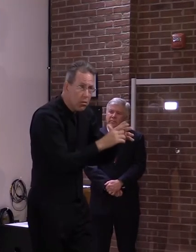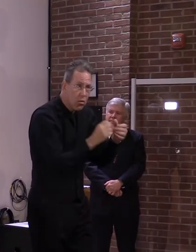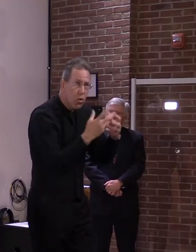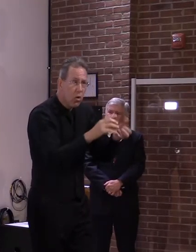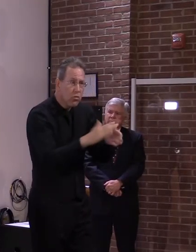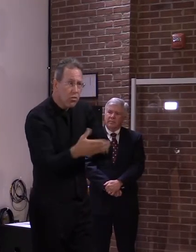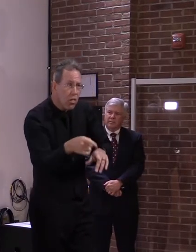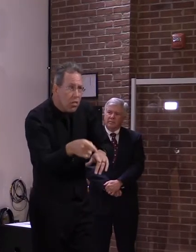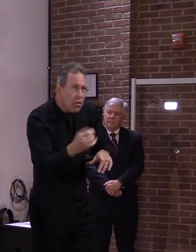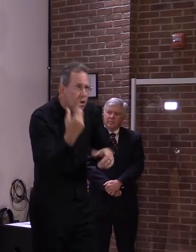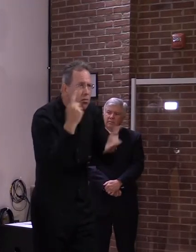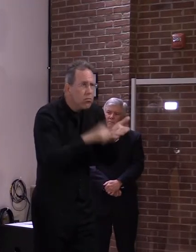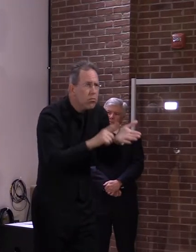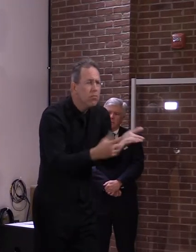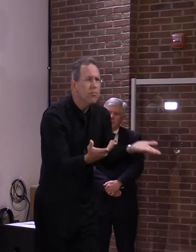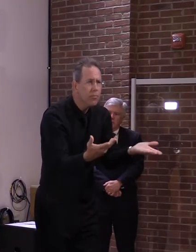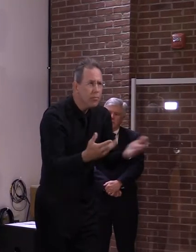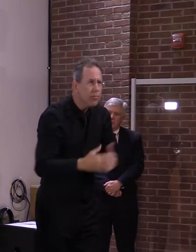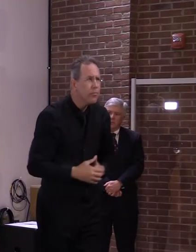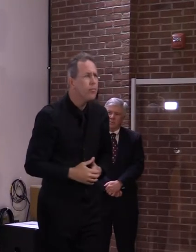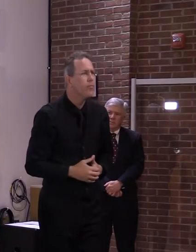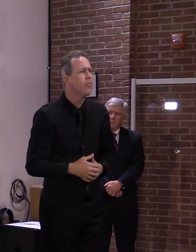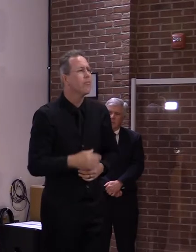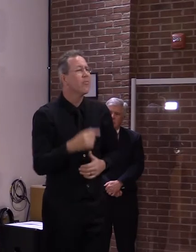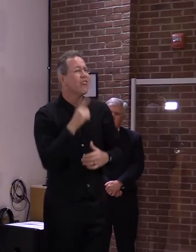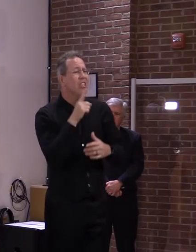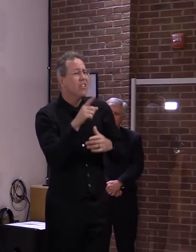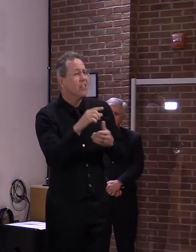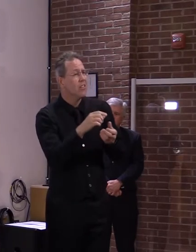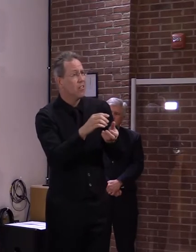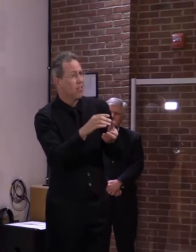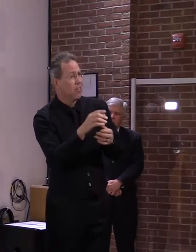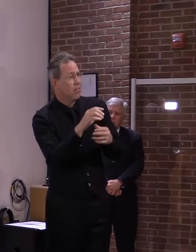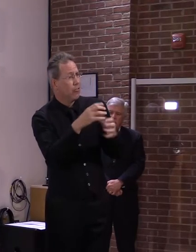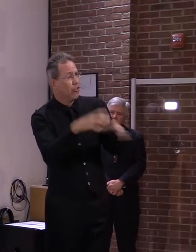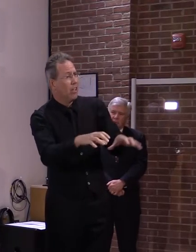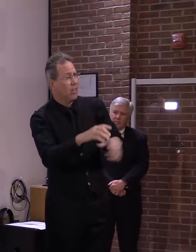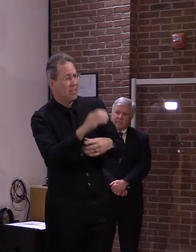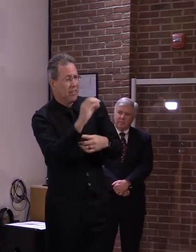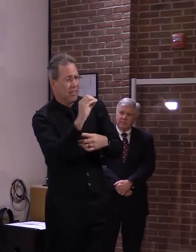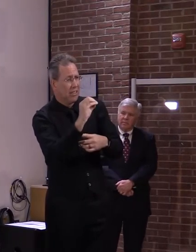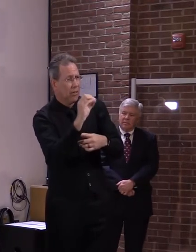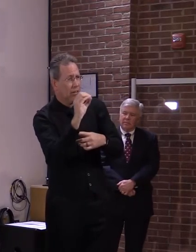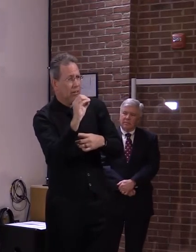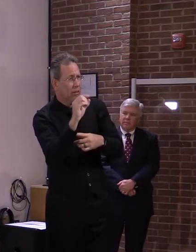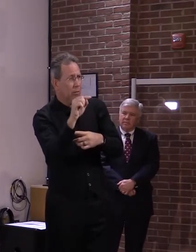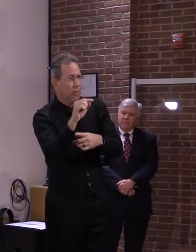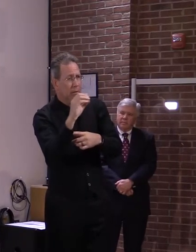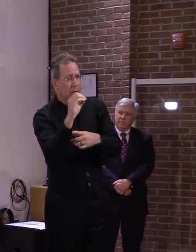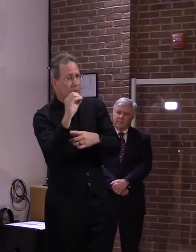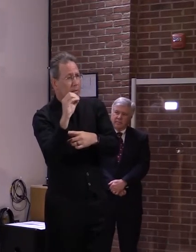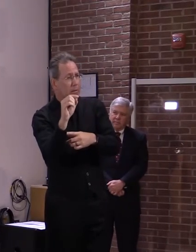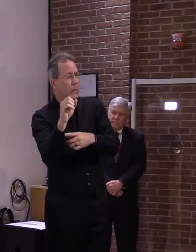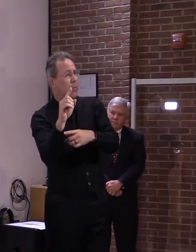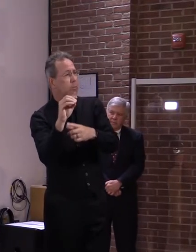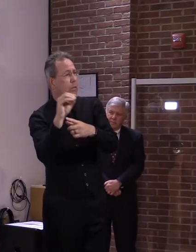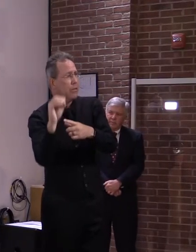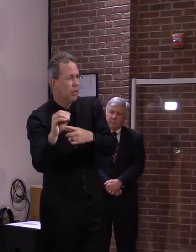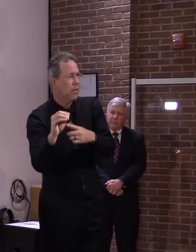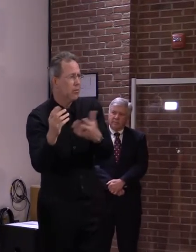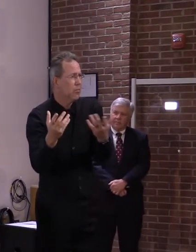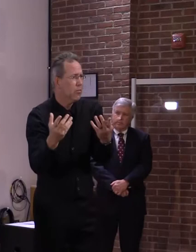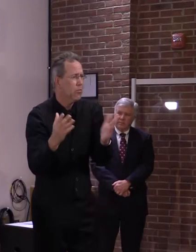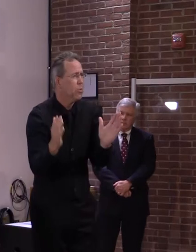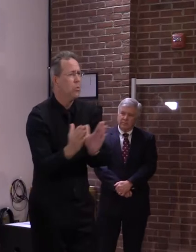0.000 something number percent, a very, very small number. Even that small number, though, around